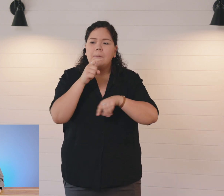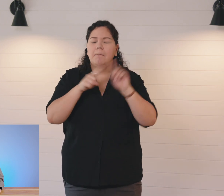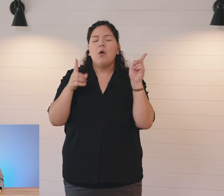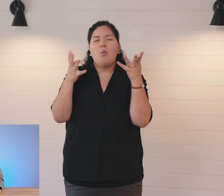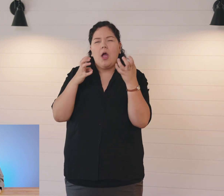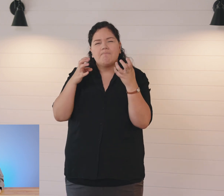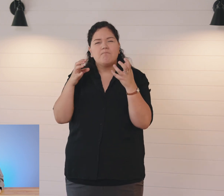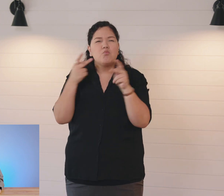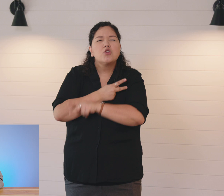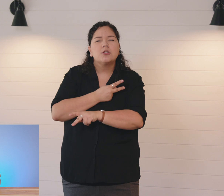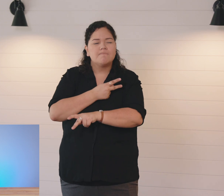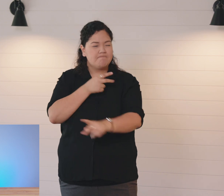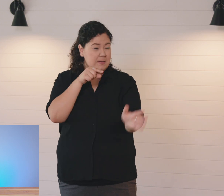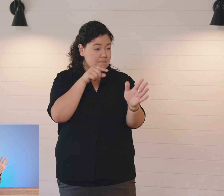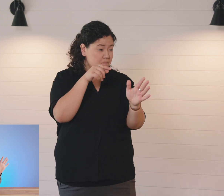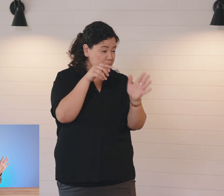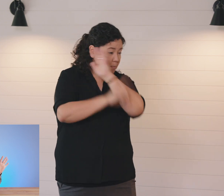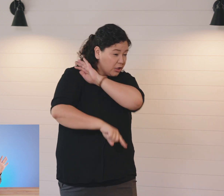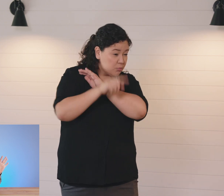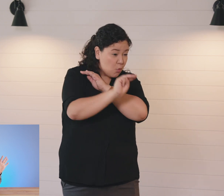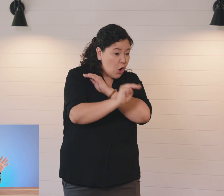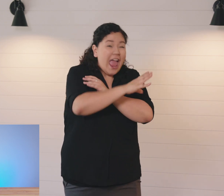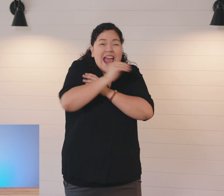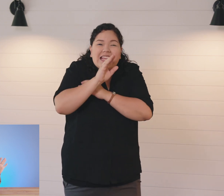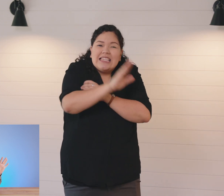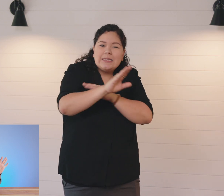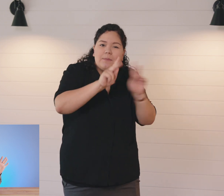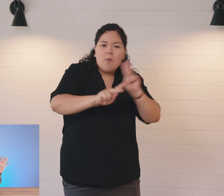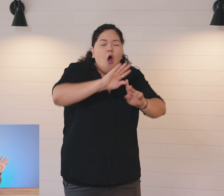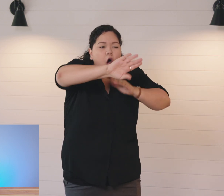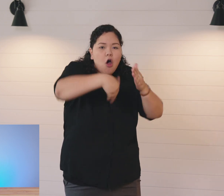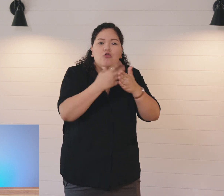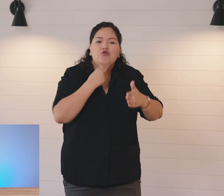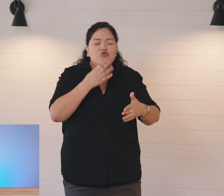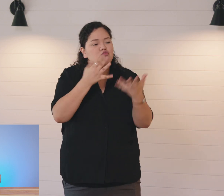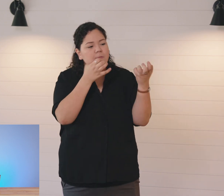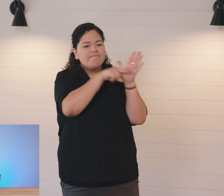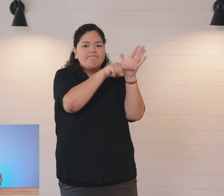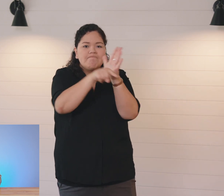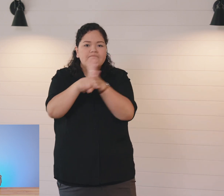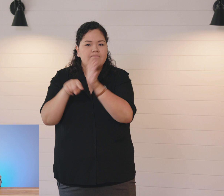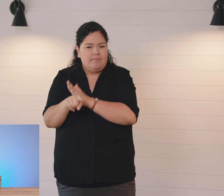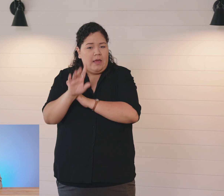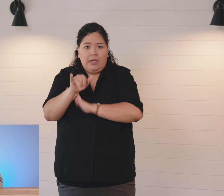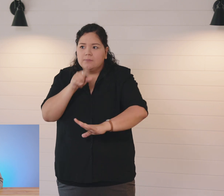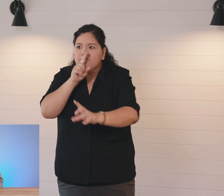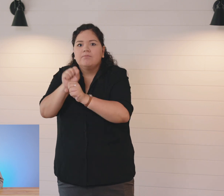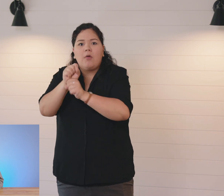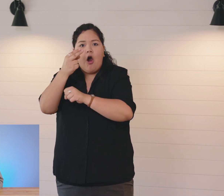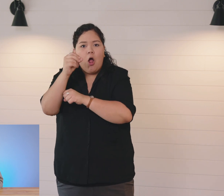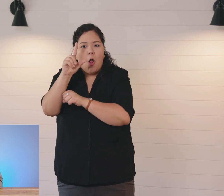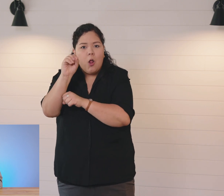no, I want to get this Mordecai guy and all of his people, all the Jews, dead. So we've got a real live